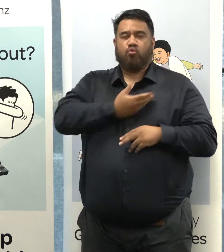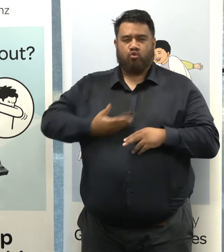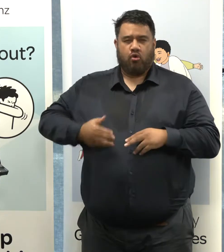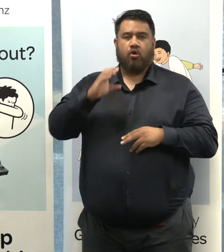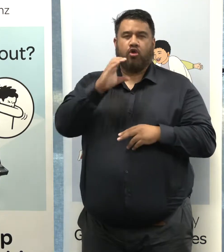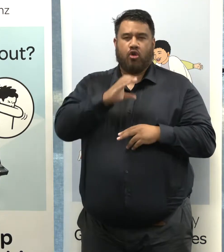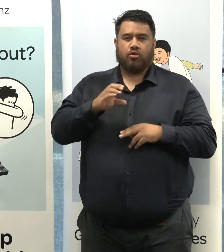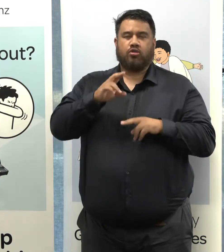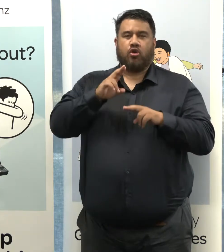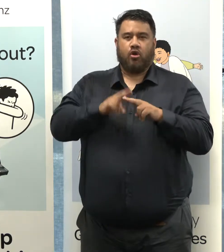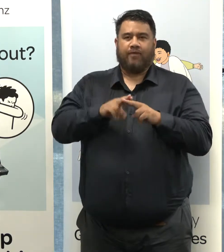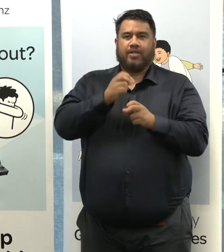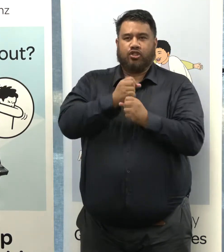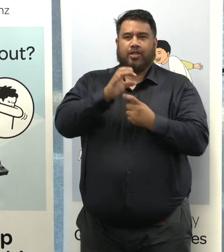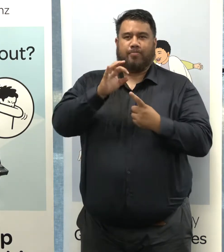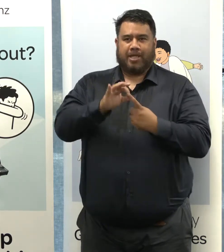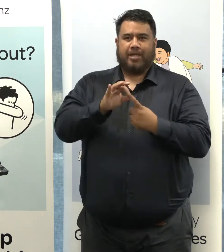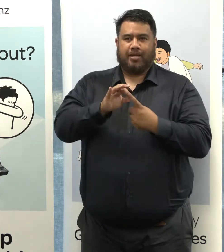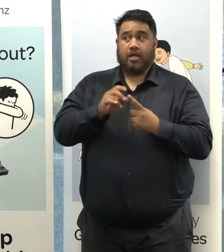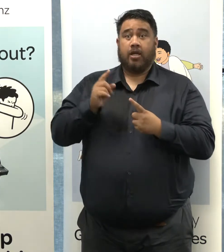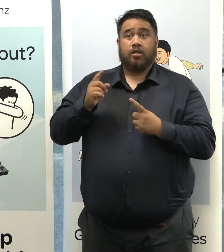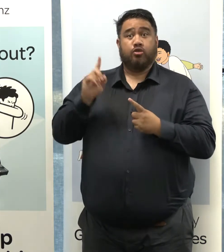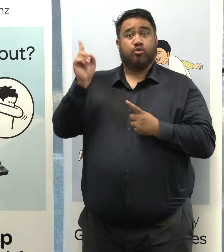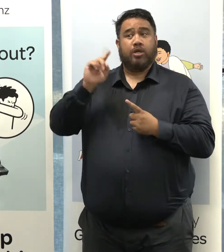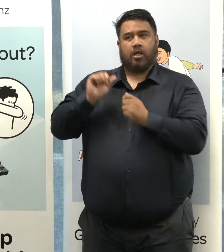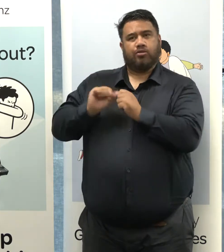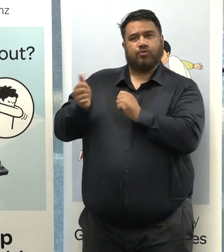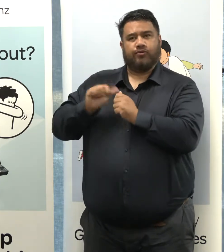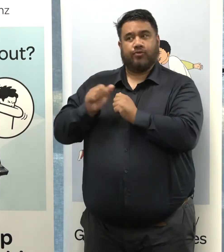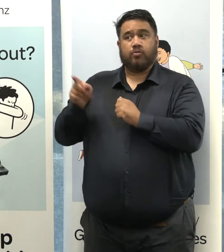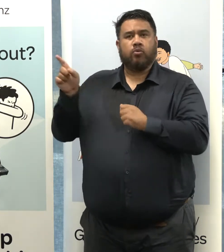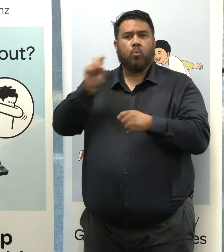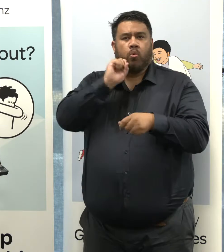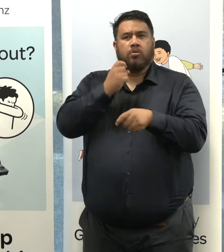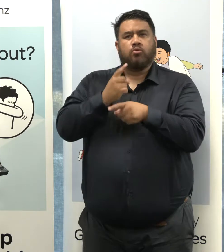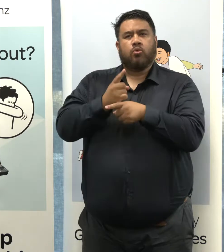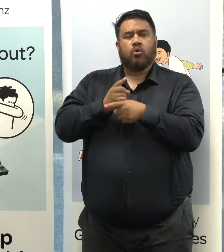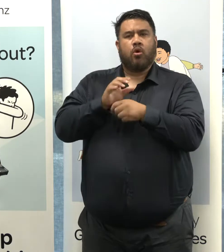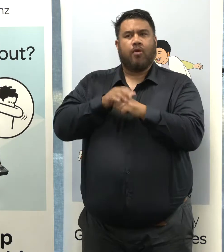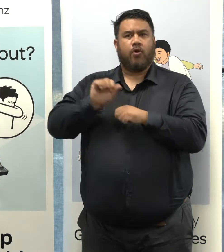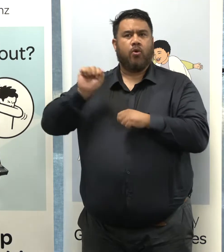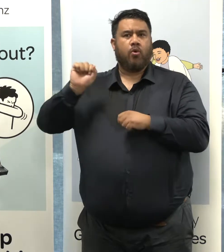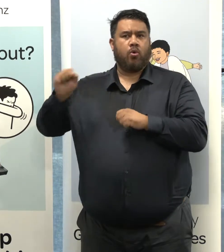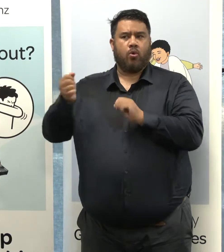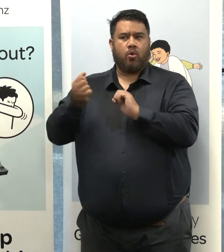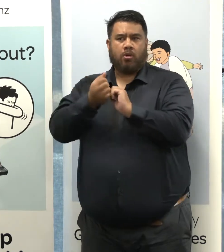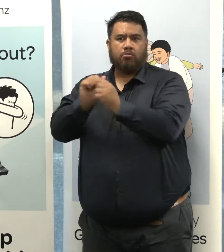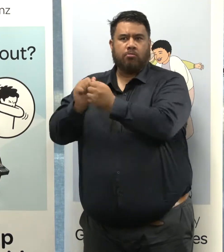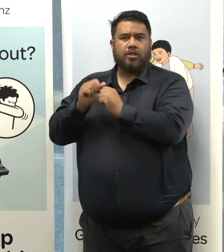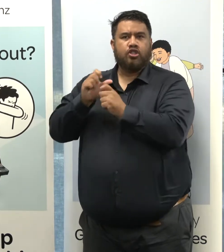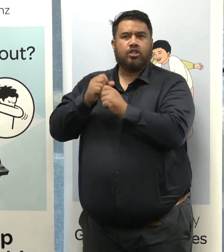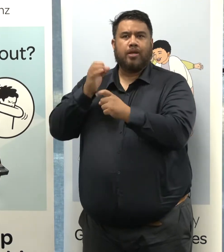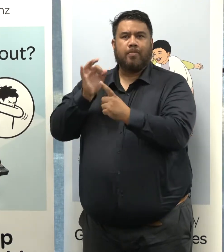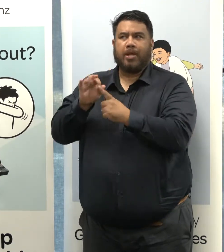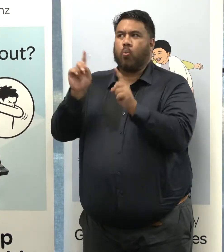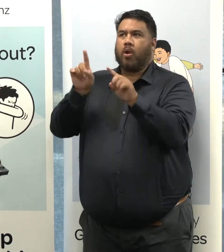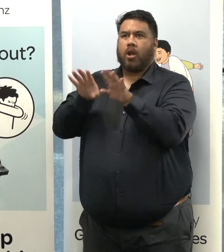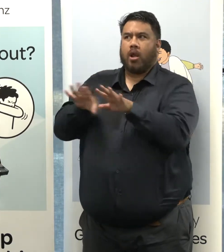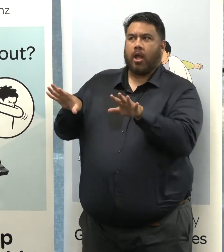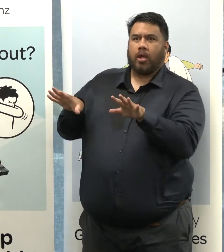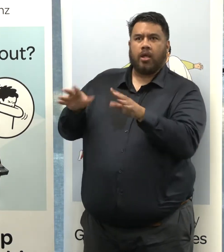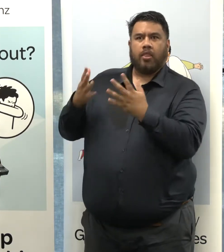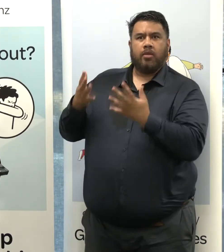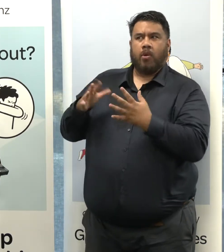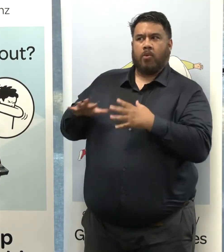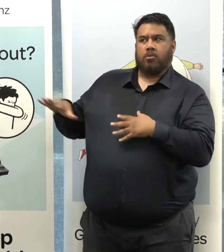General Practitioners. She's going to tag team with me and give a bit of an update on what she and her colleagues are seeing in general practice primary care at the